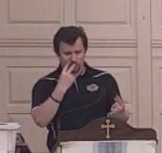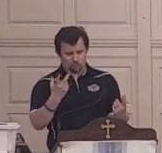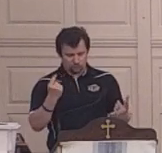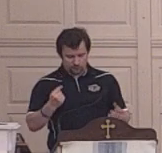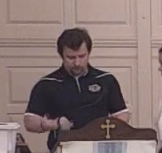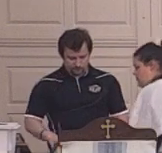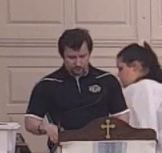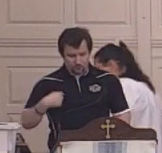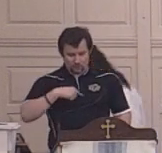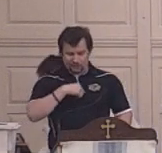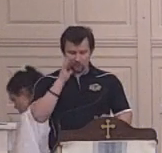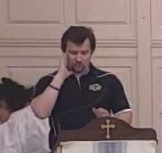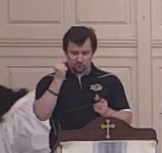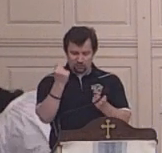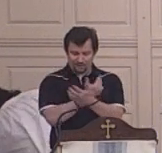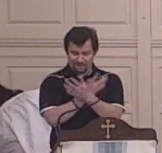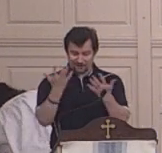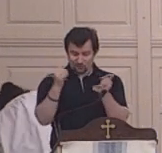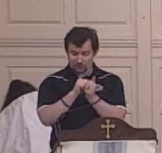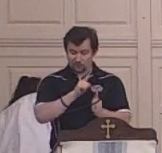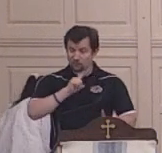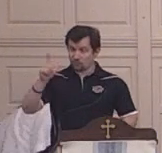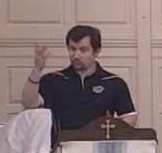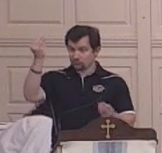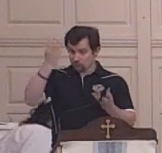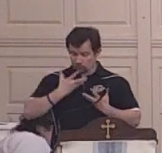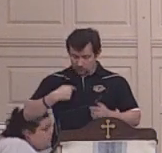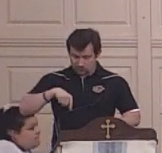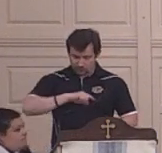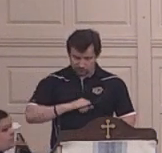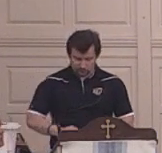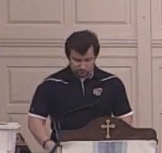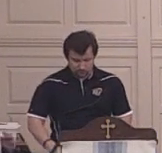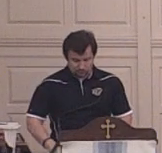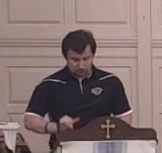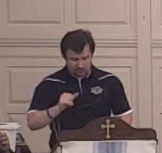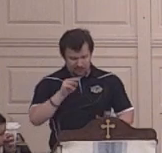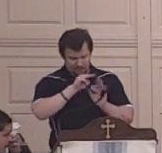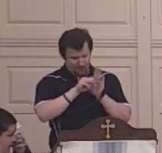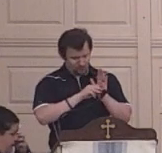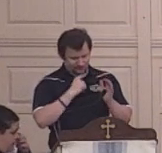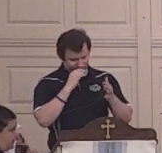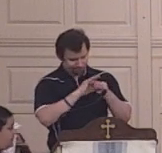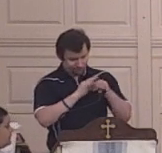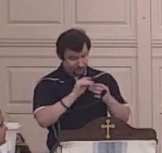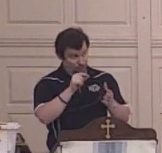all answered with one voice, "We will do everything that the Lord has told us."